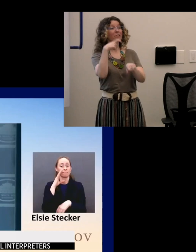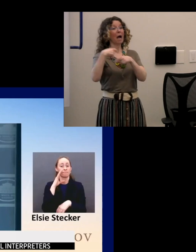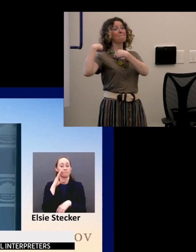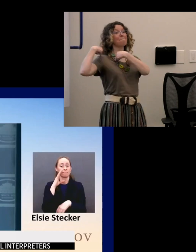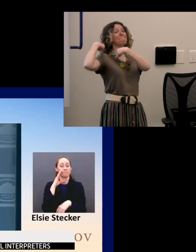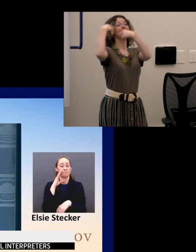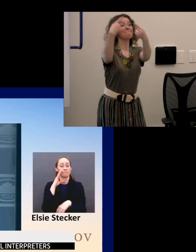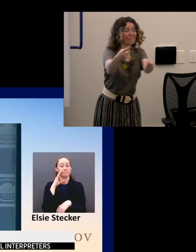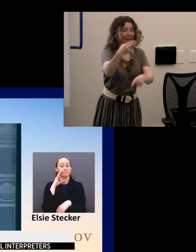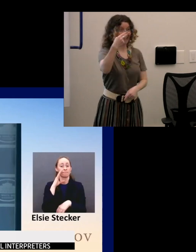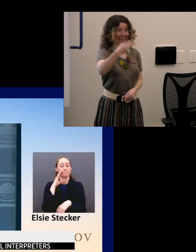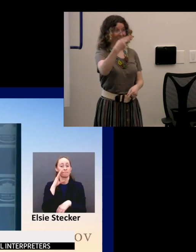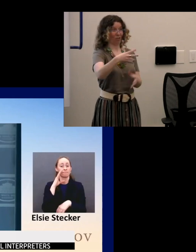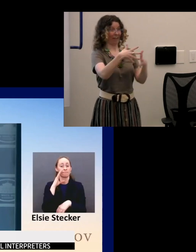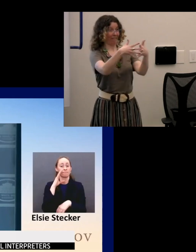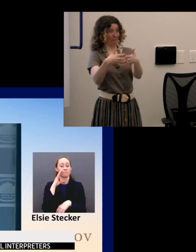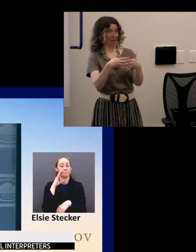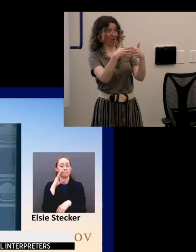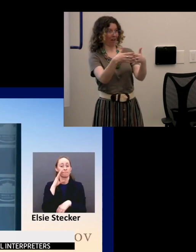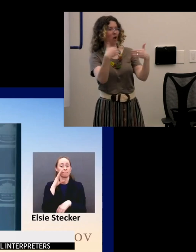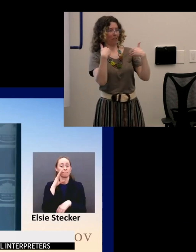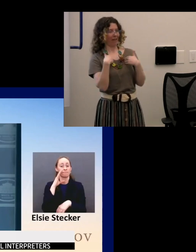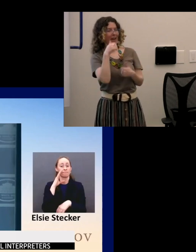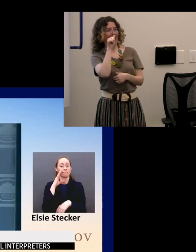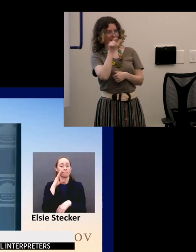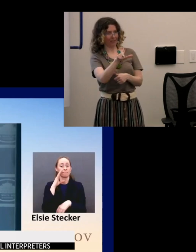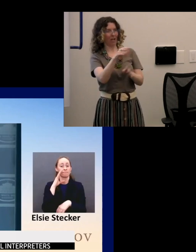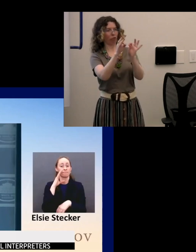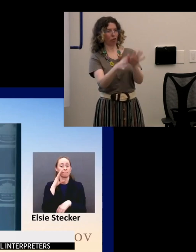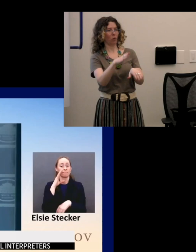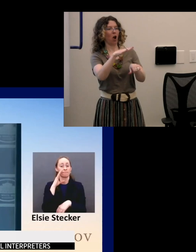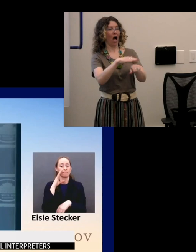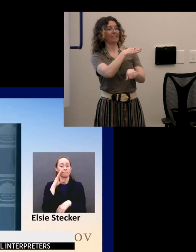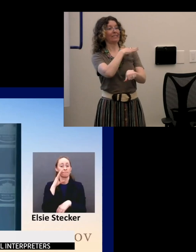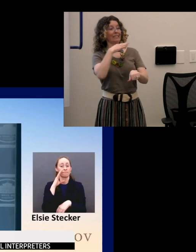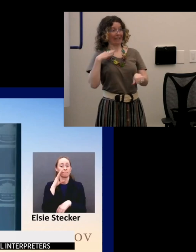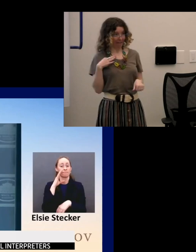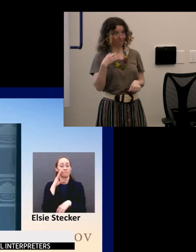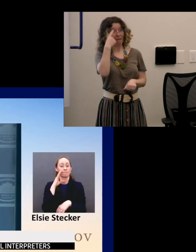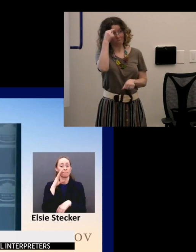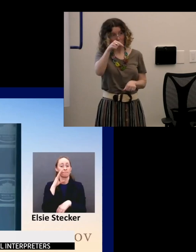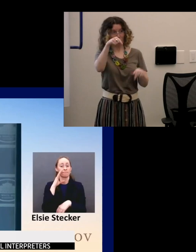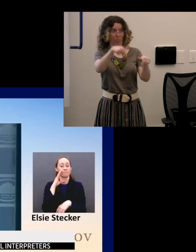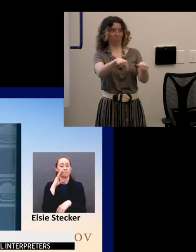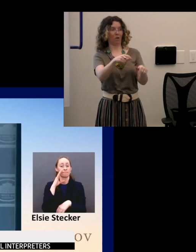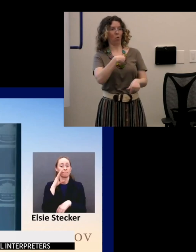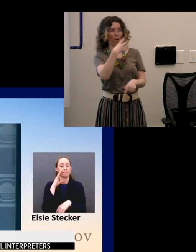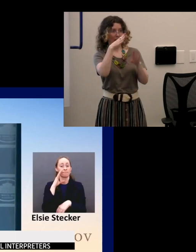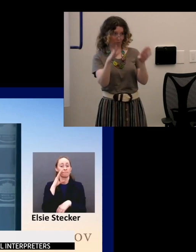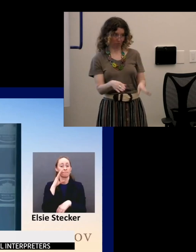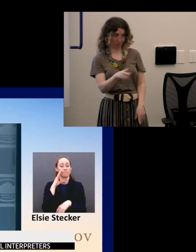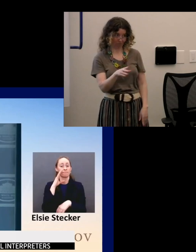Have you noticed that? That's the first time in history the United States that we had an ASL interpreter on staff for the White House,